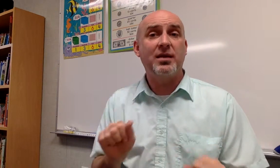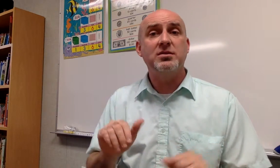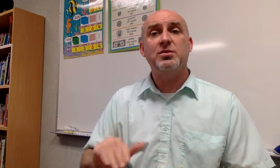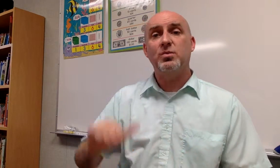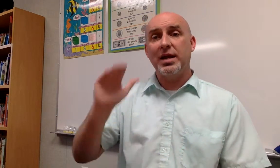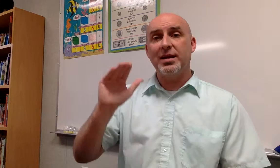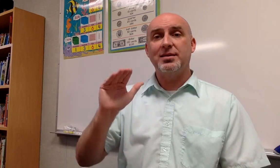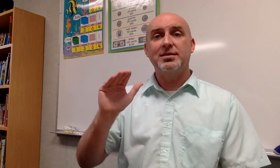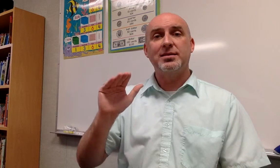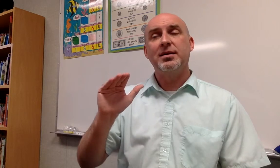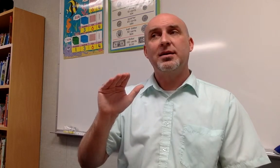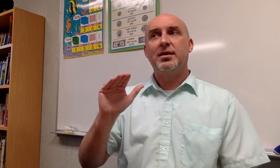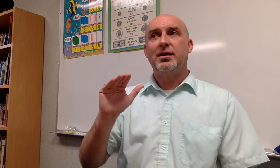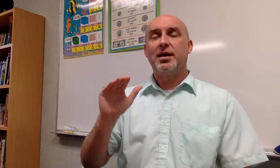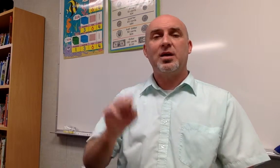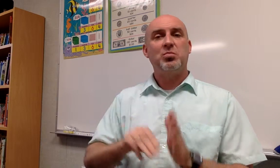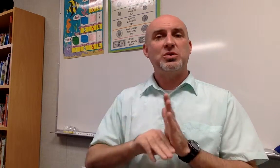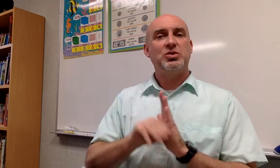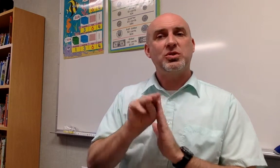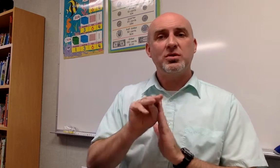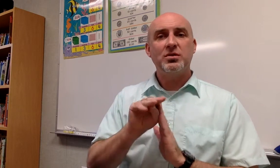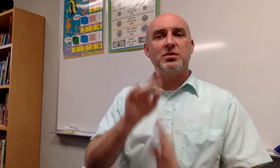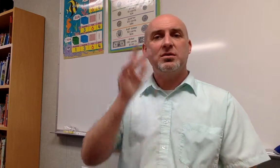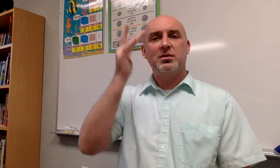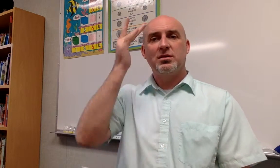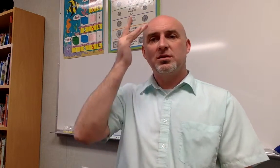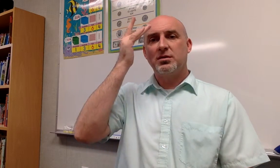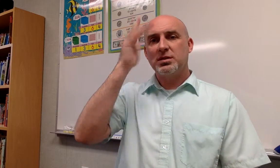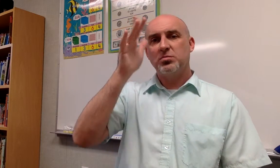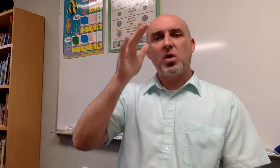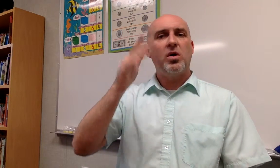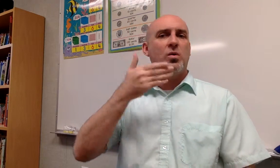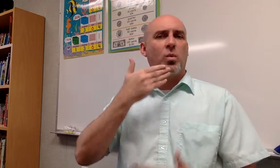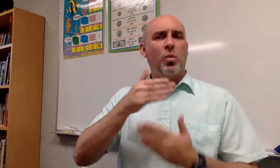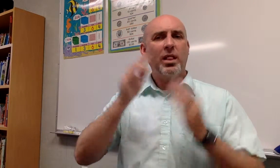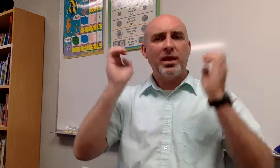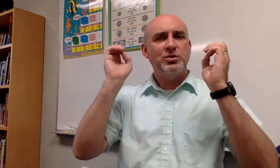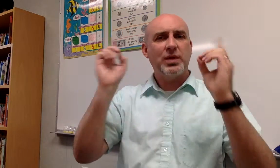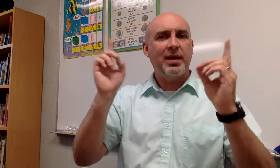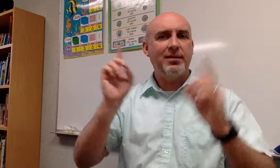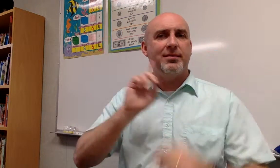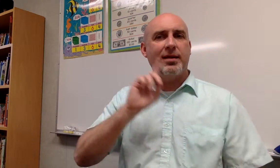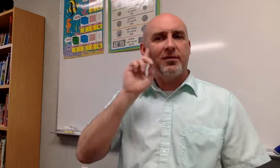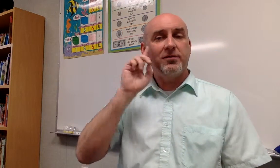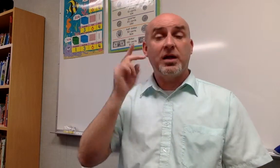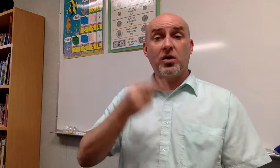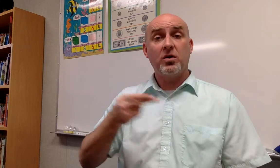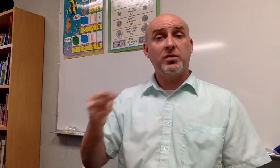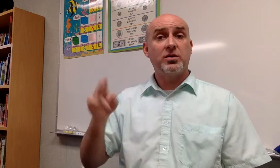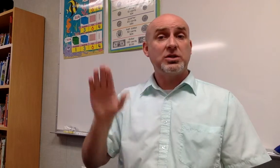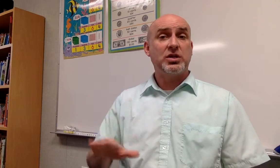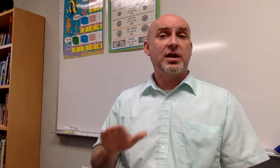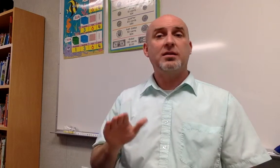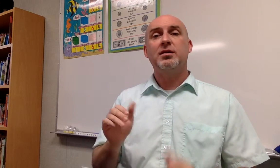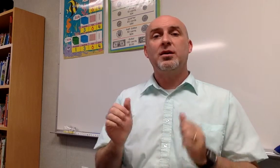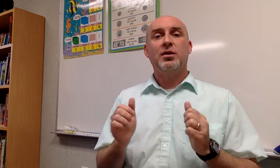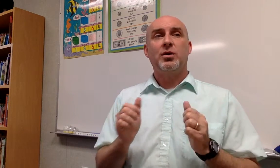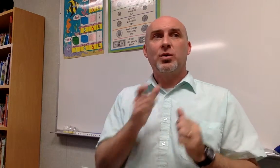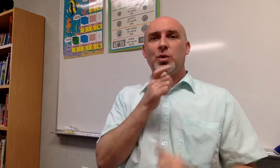to raise a mature, smart, well-educated, deaf and hard of hearing child who